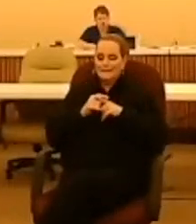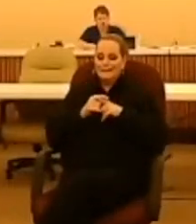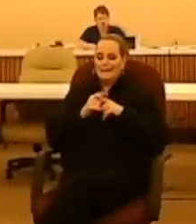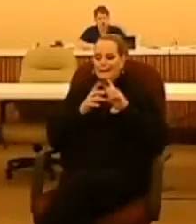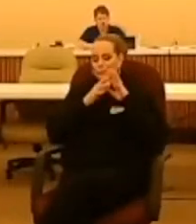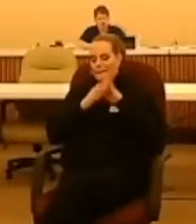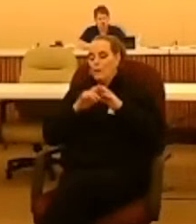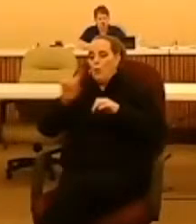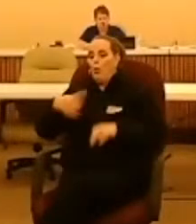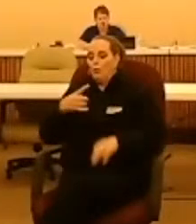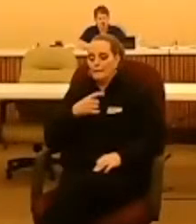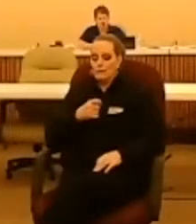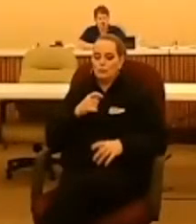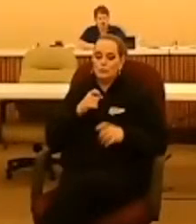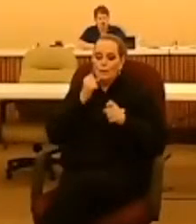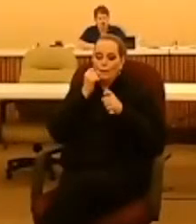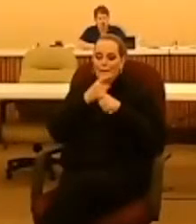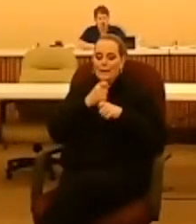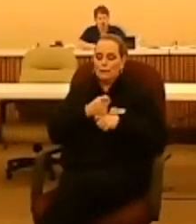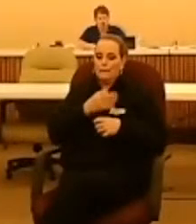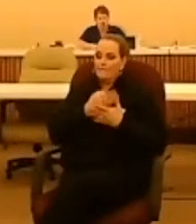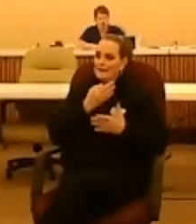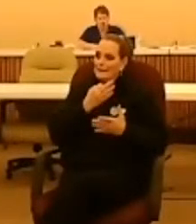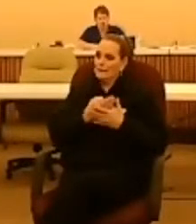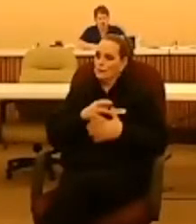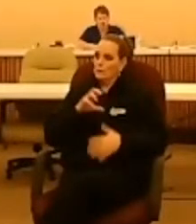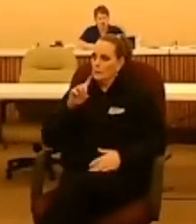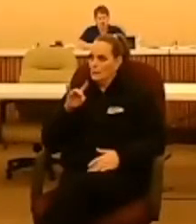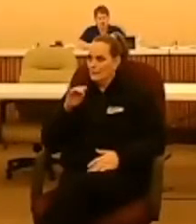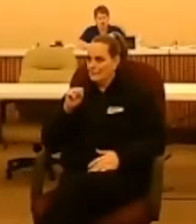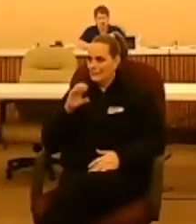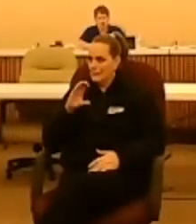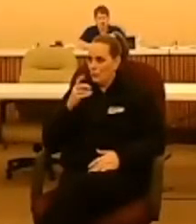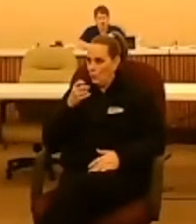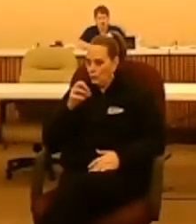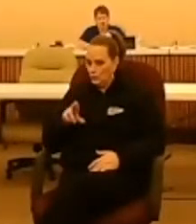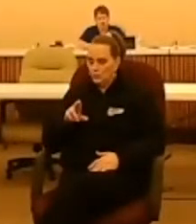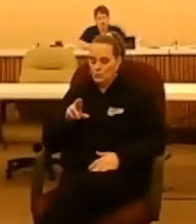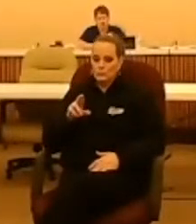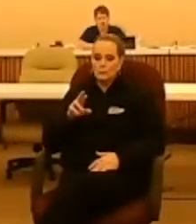annual financial disclosure. And because it says